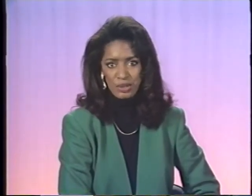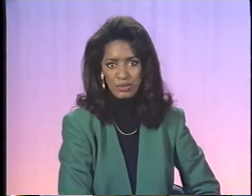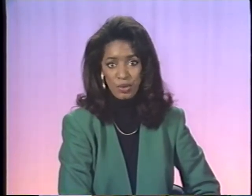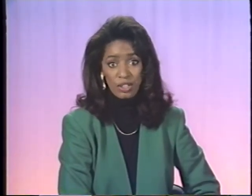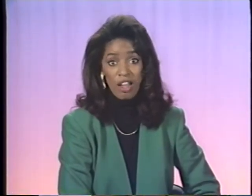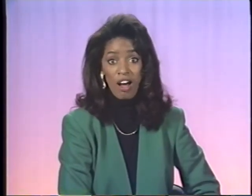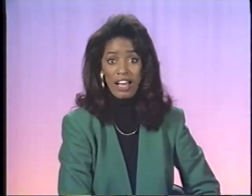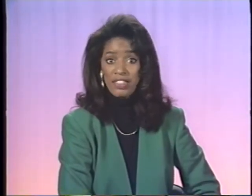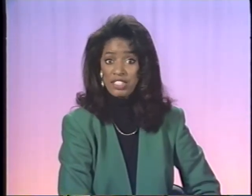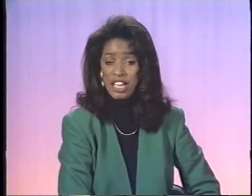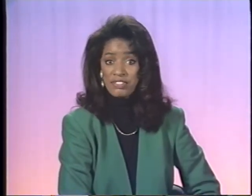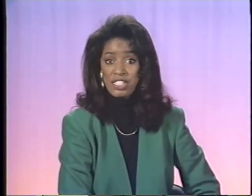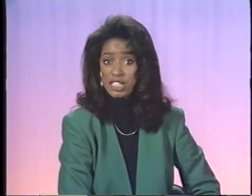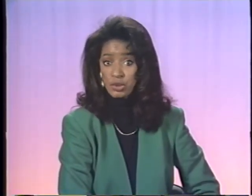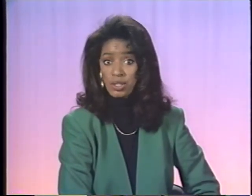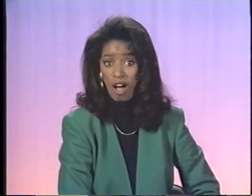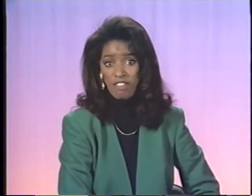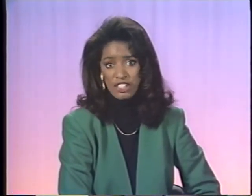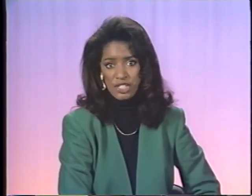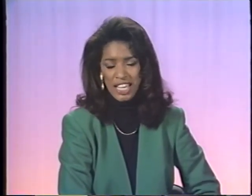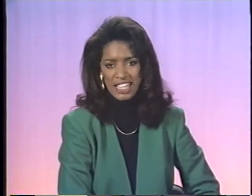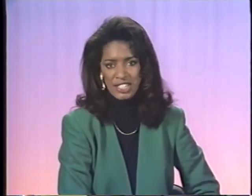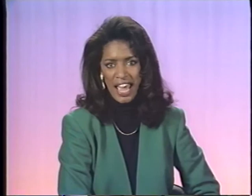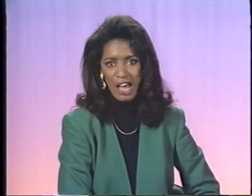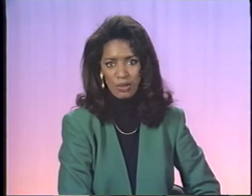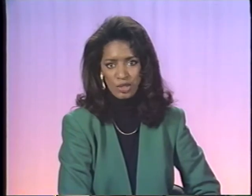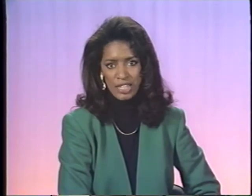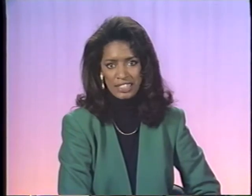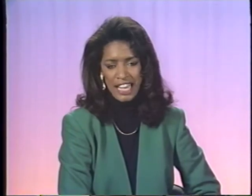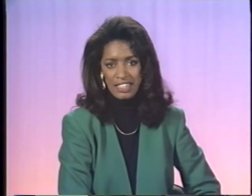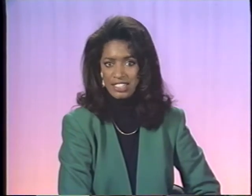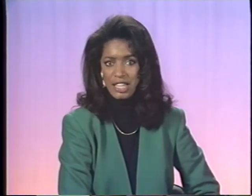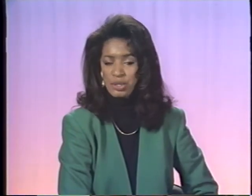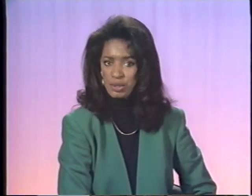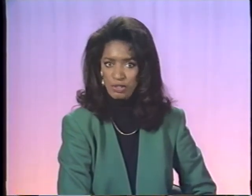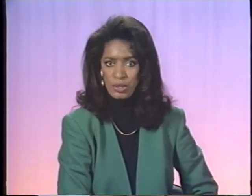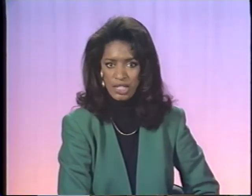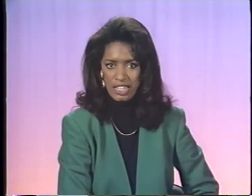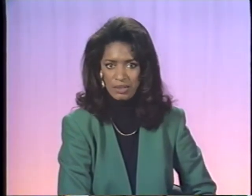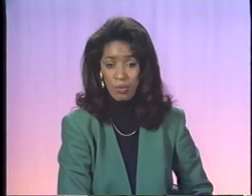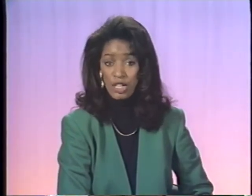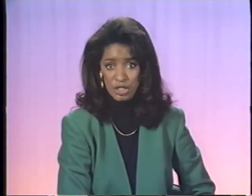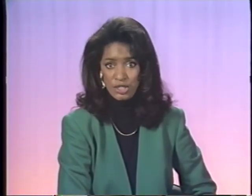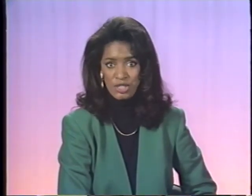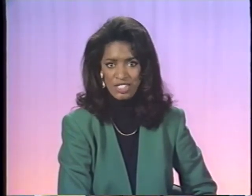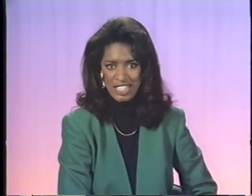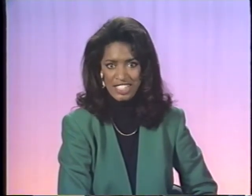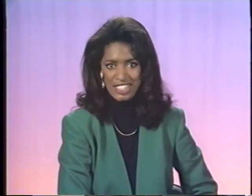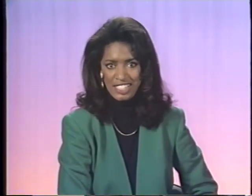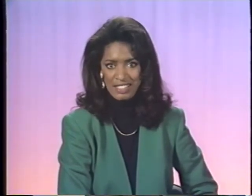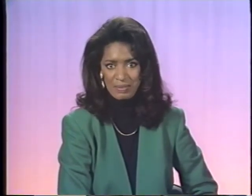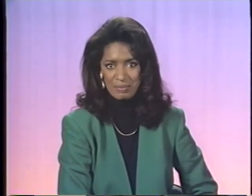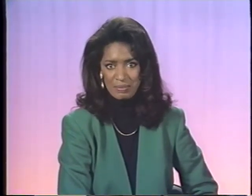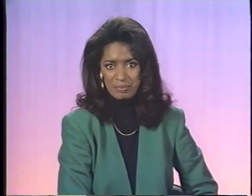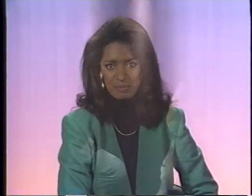for Law and the Deaf's central office is housed at Gallaudet University, Washington, D.C.